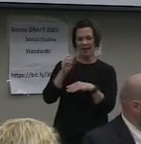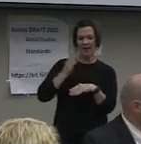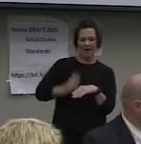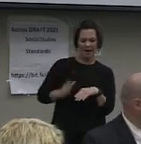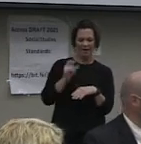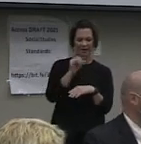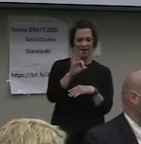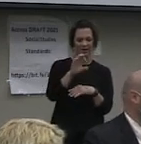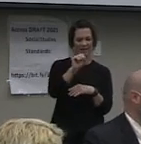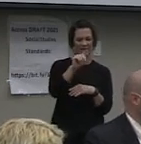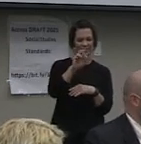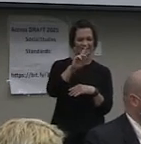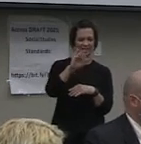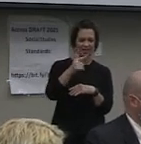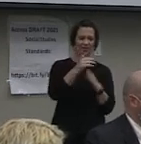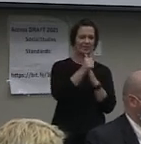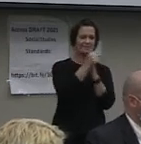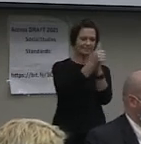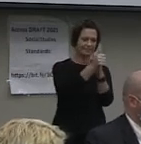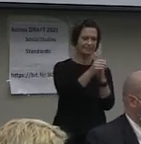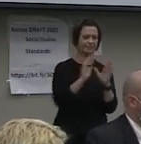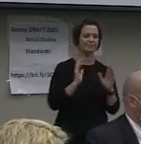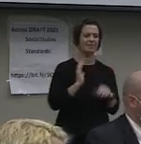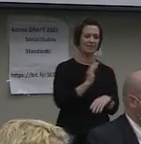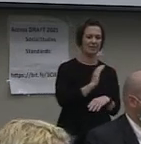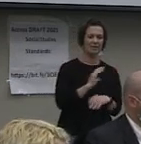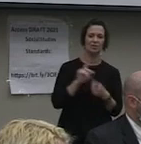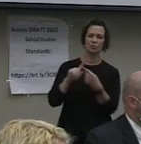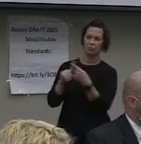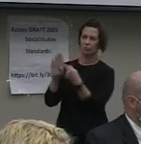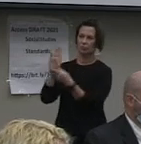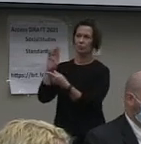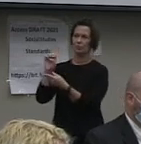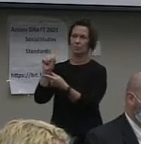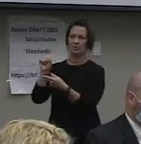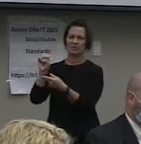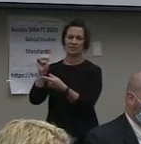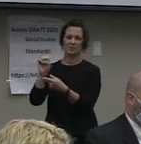Bessie. Are there any objections?